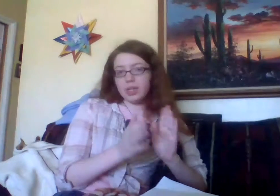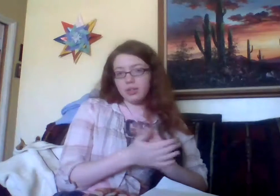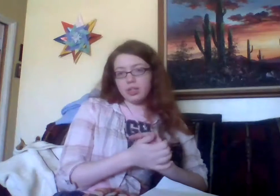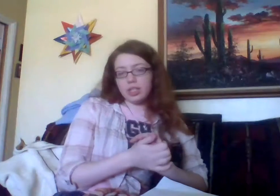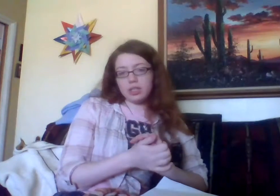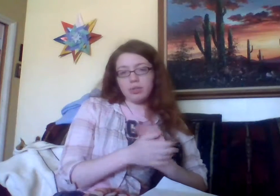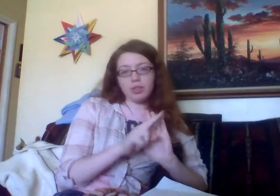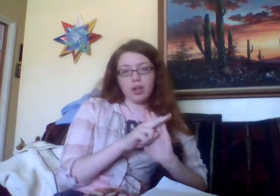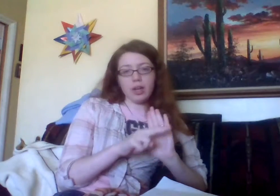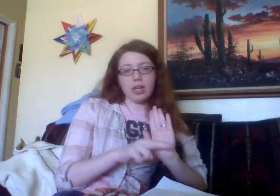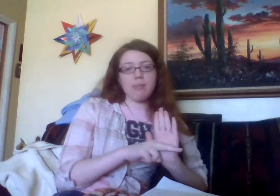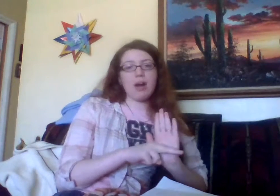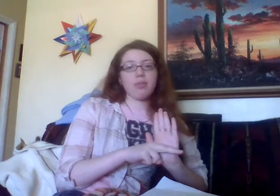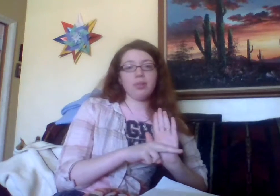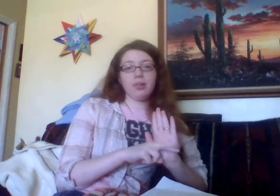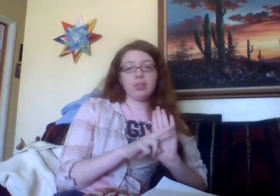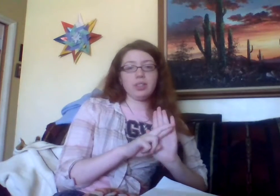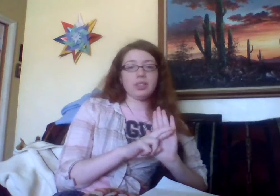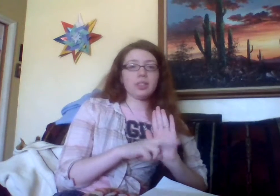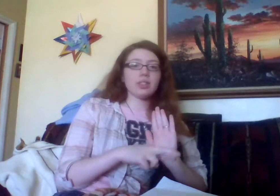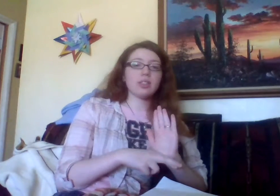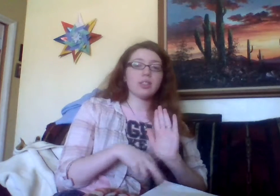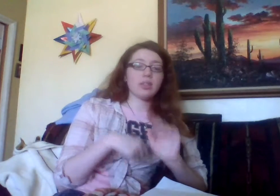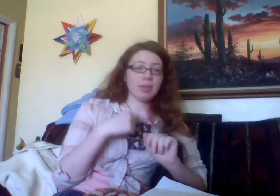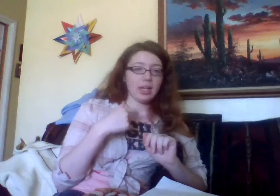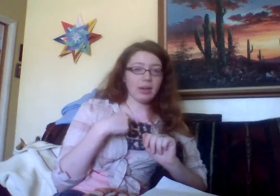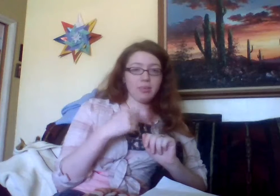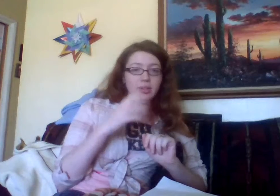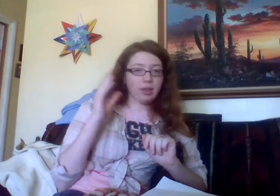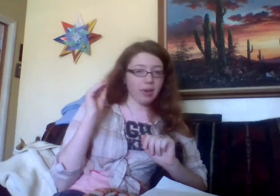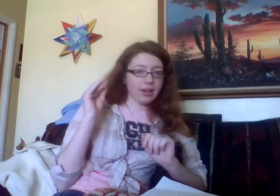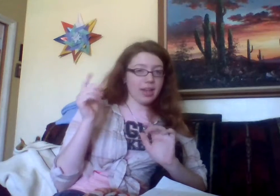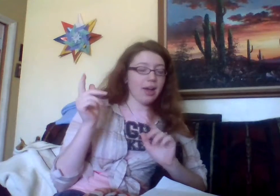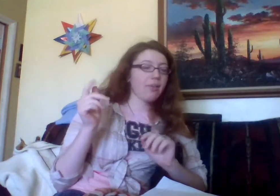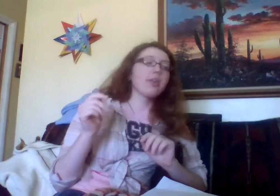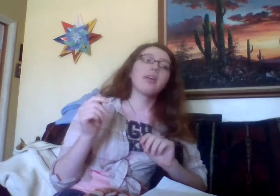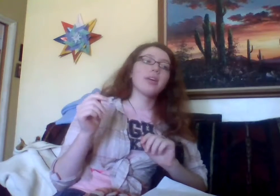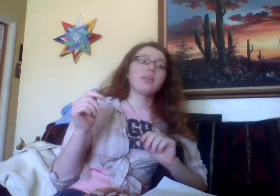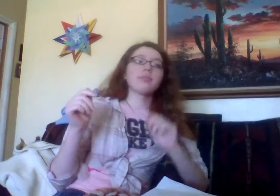use this when you're talking about rules, something I'm learning right now.